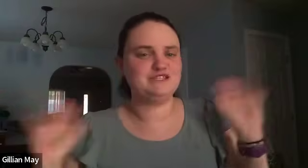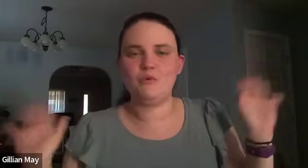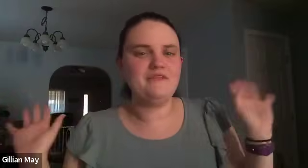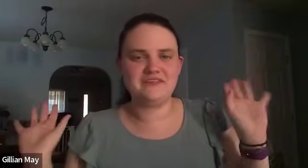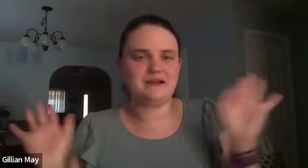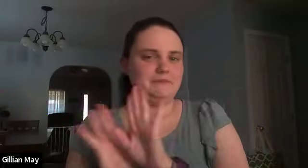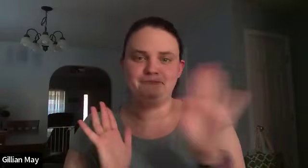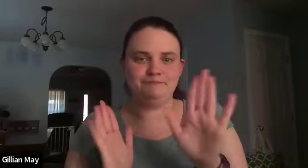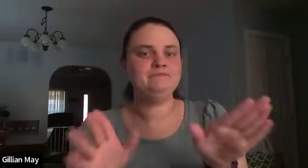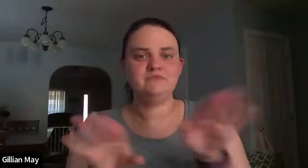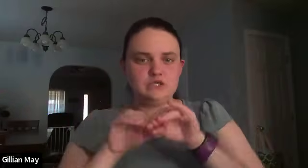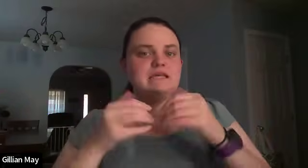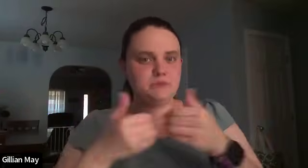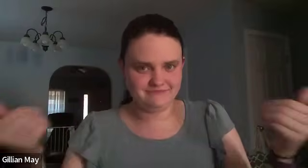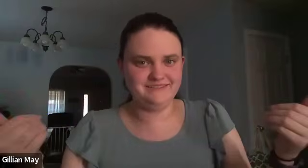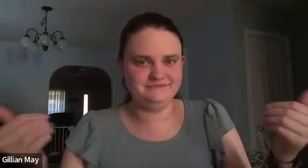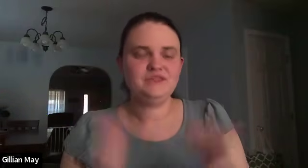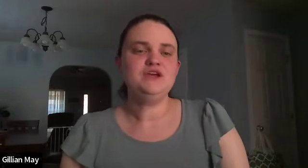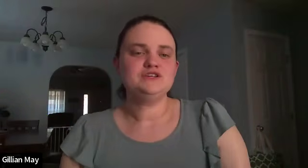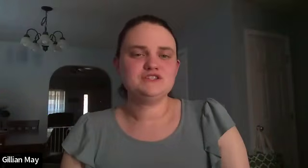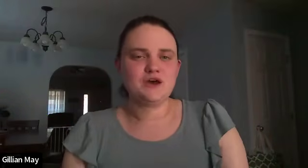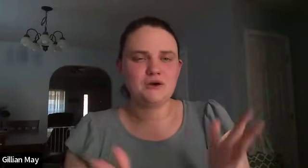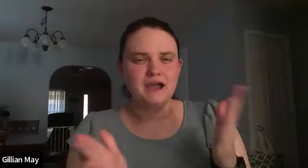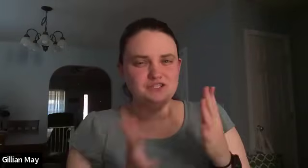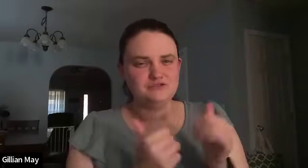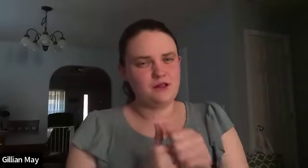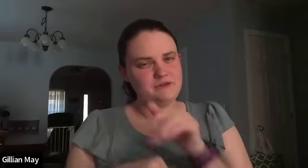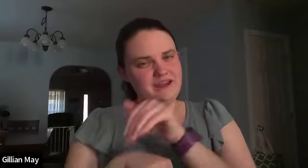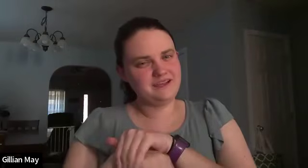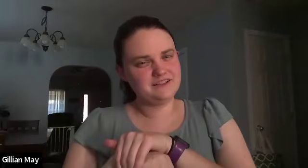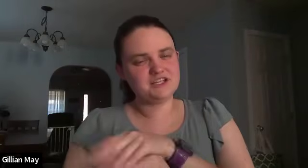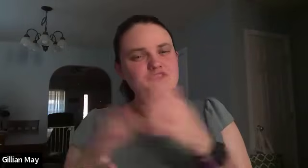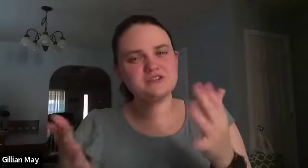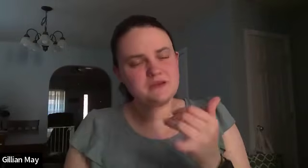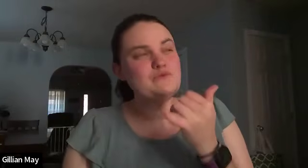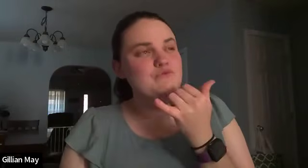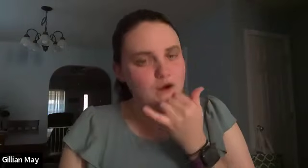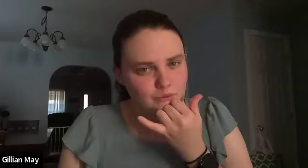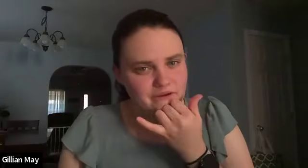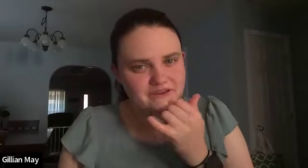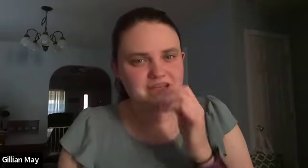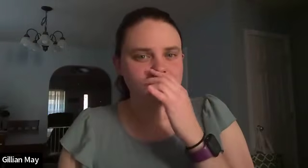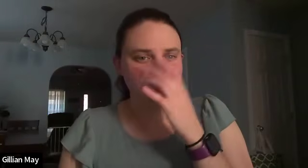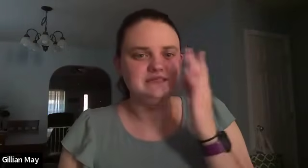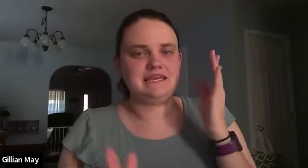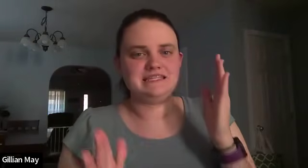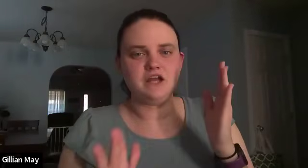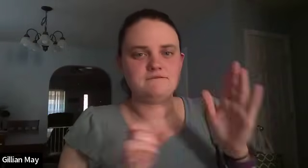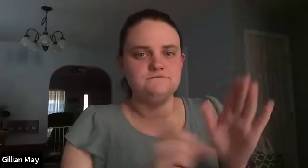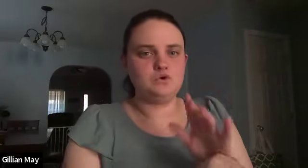that's the one thing that I'm like, they're separate. So I do follow with that English, and there's nothing wrong with it. It's just, it's not